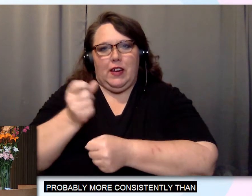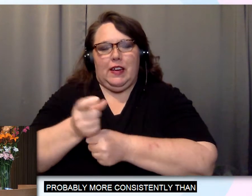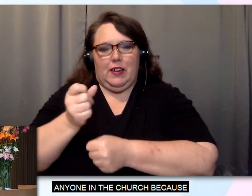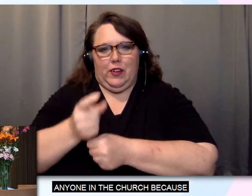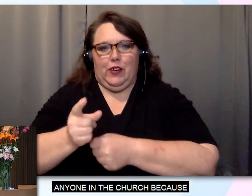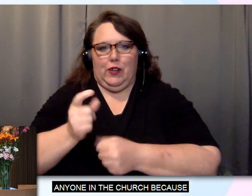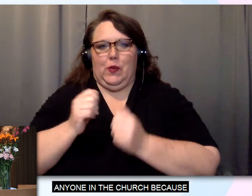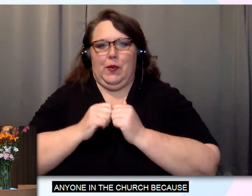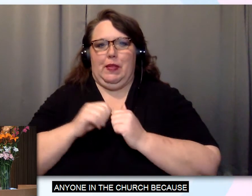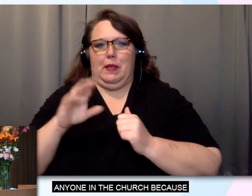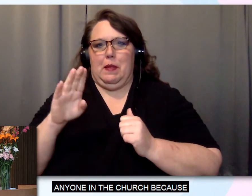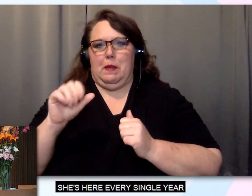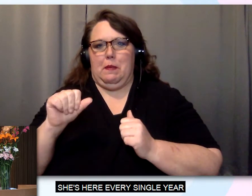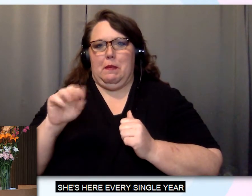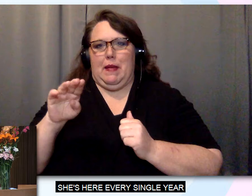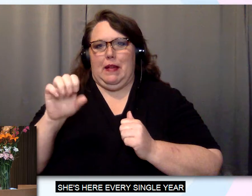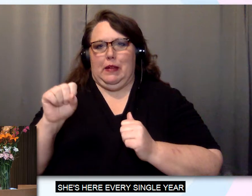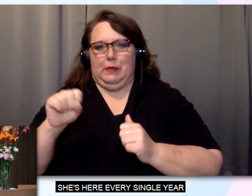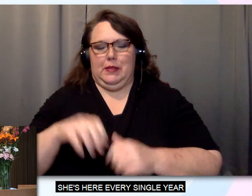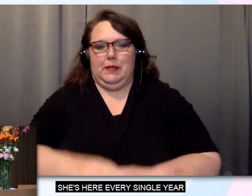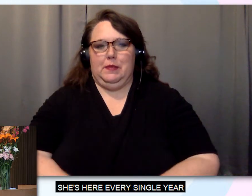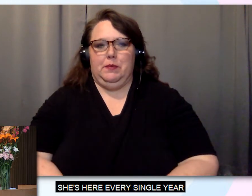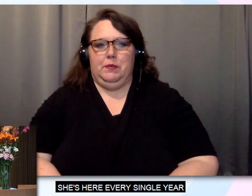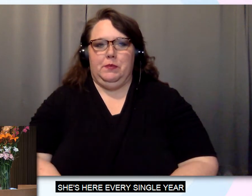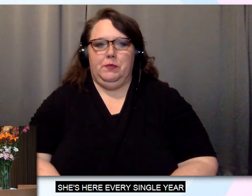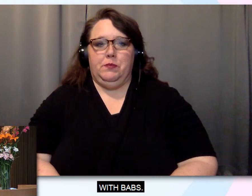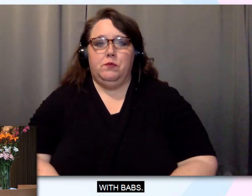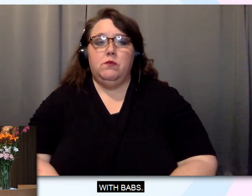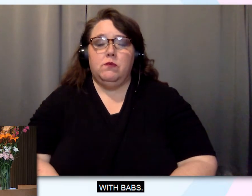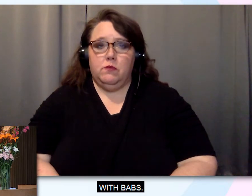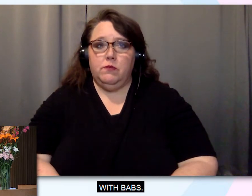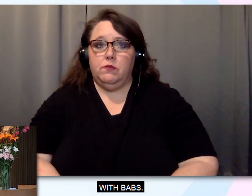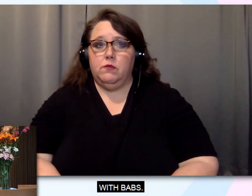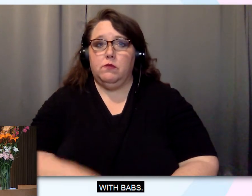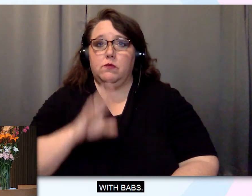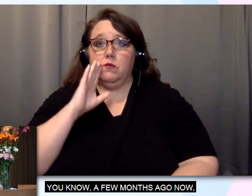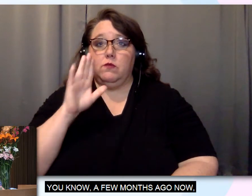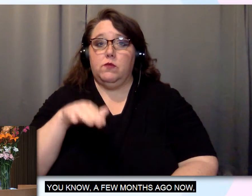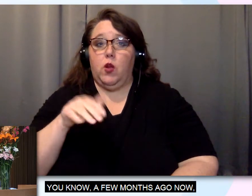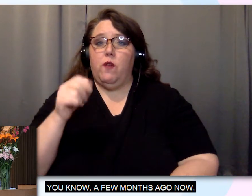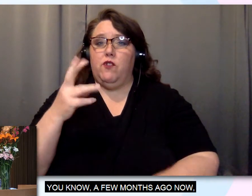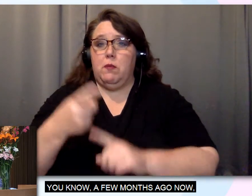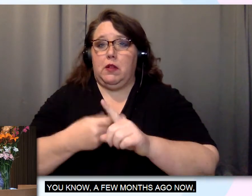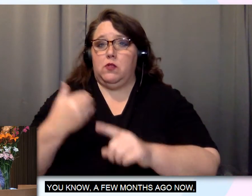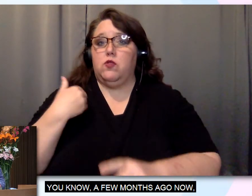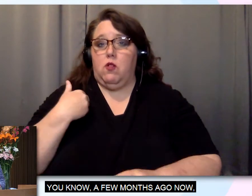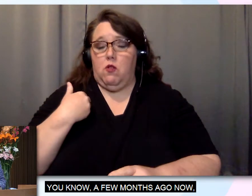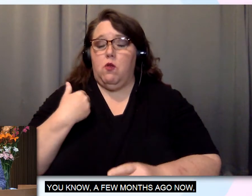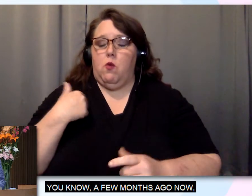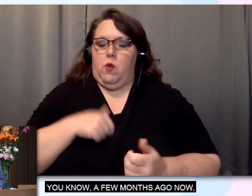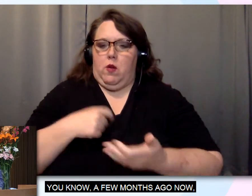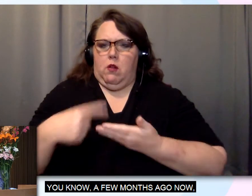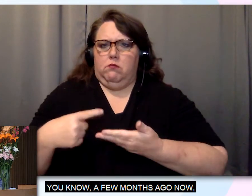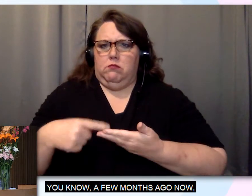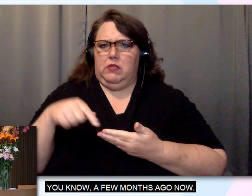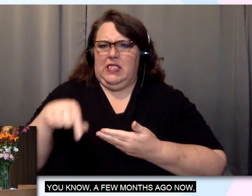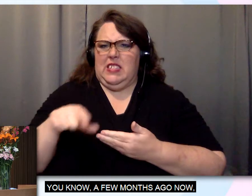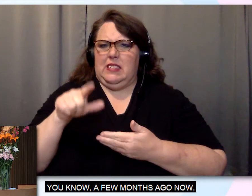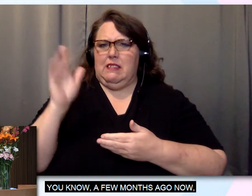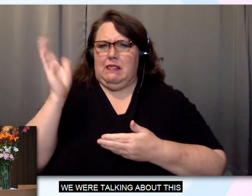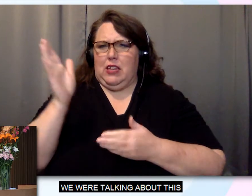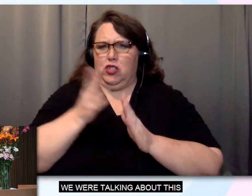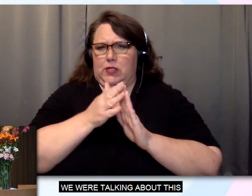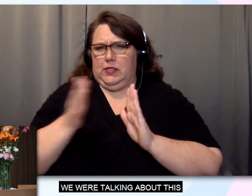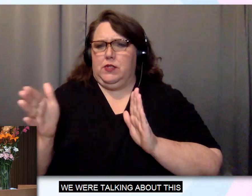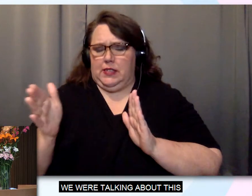every single year with Babs. You know, a few months ago now, we were